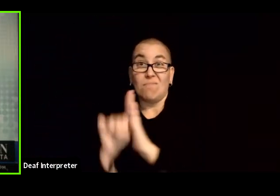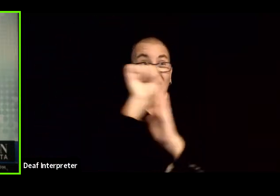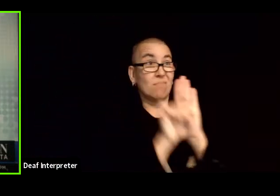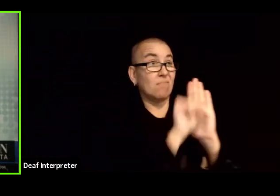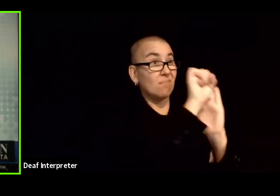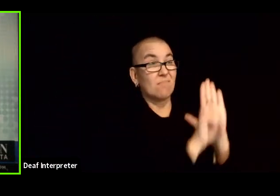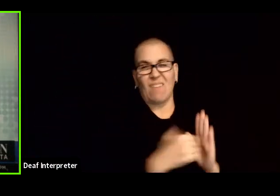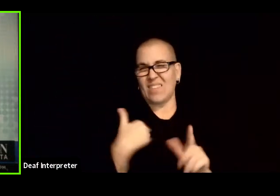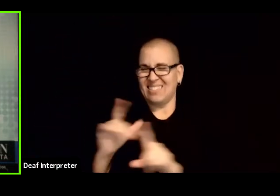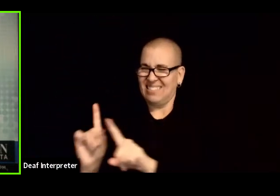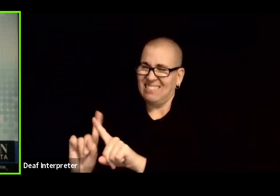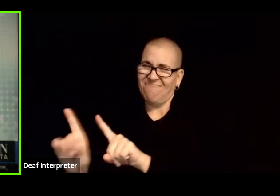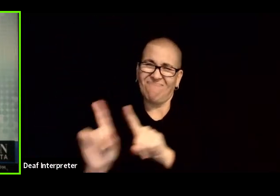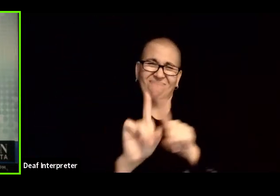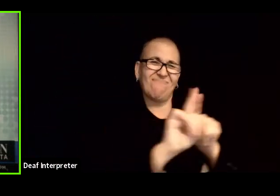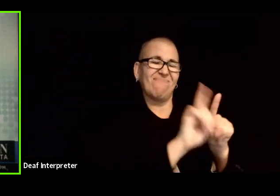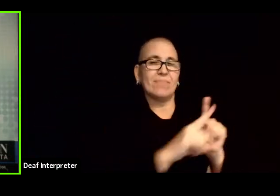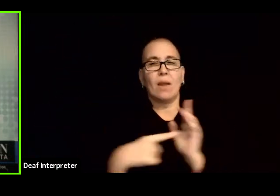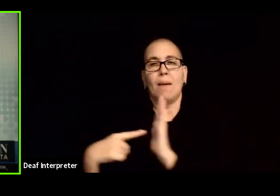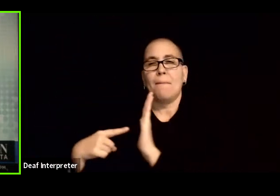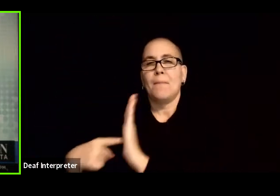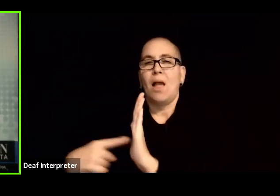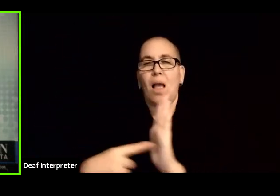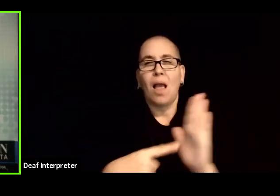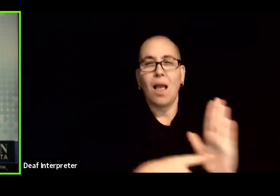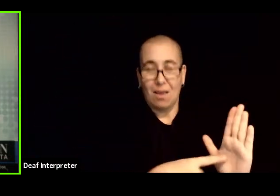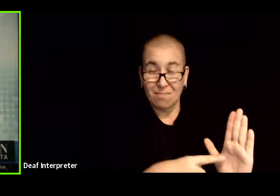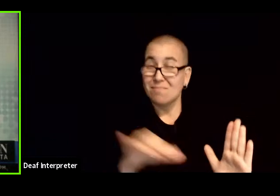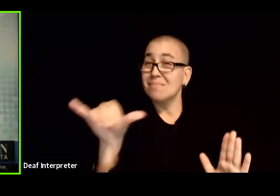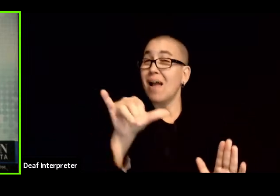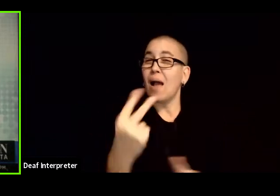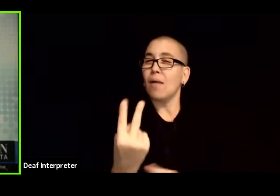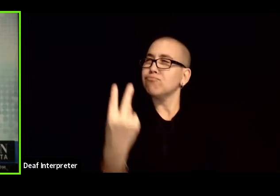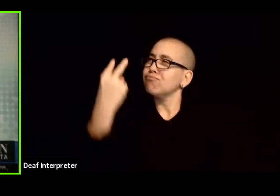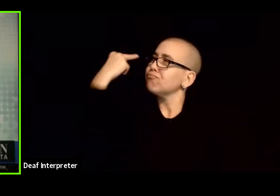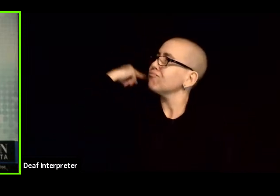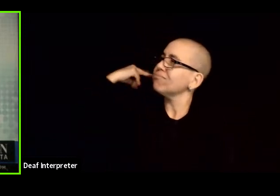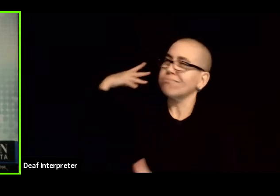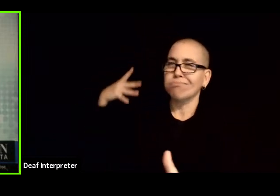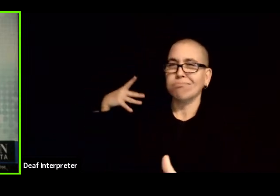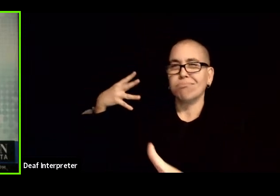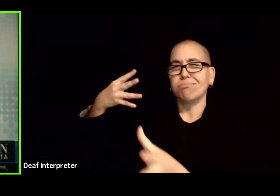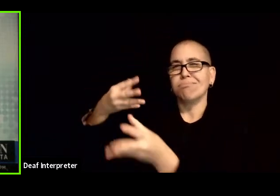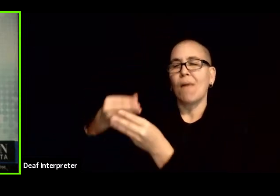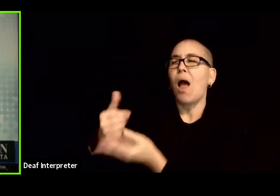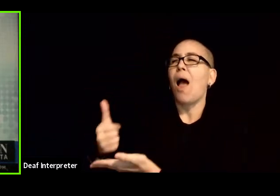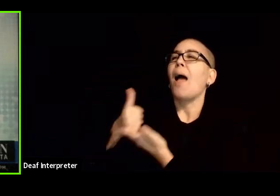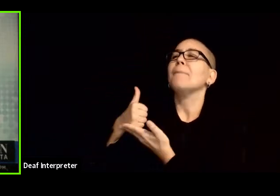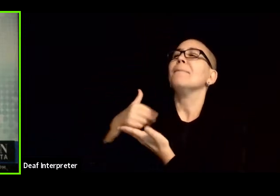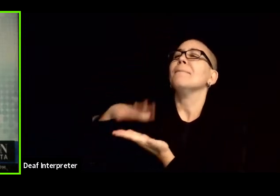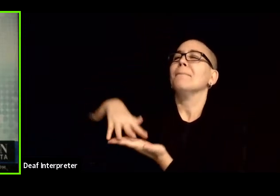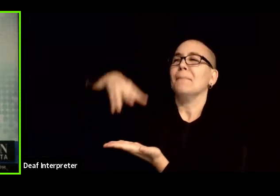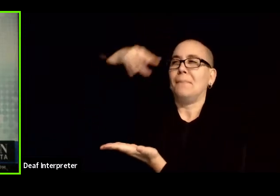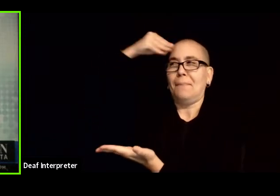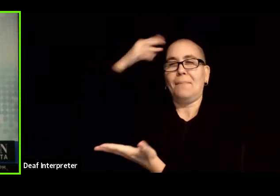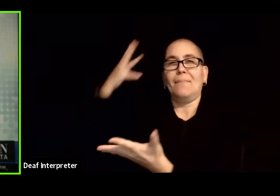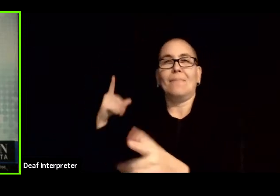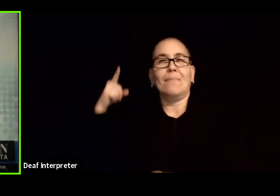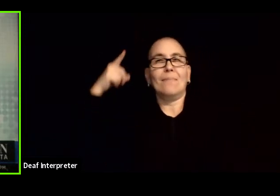we see that the difference is when certain mitigation measures are put in place, and how might you project